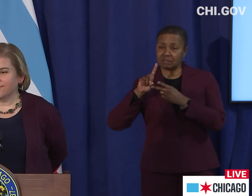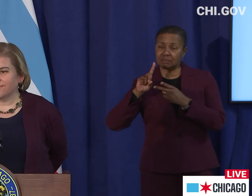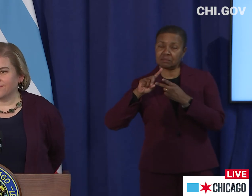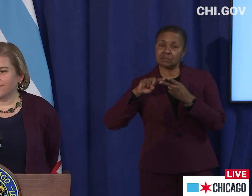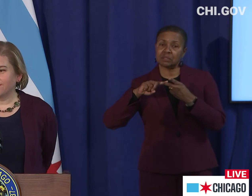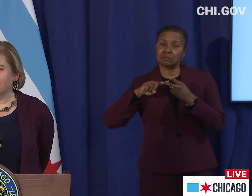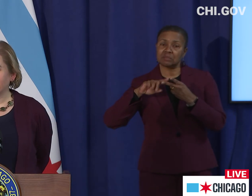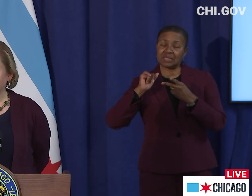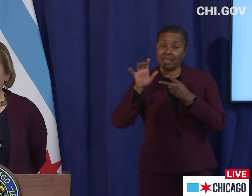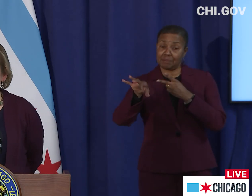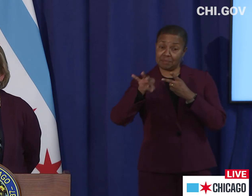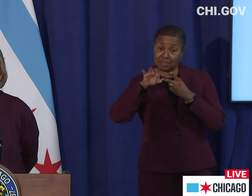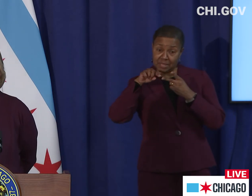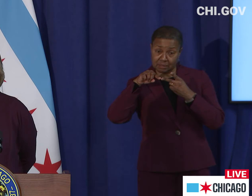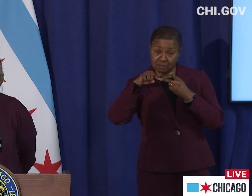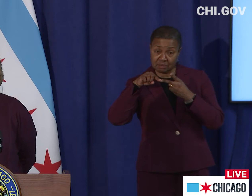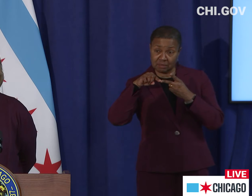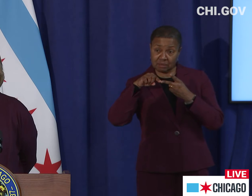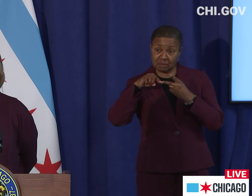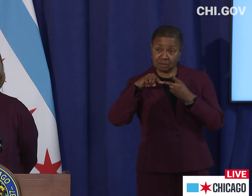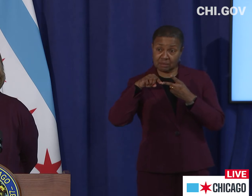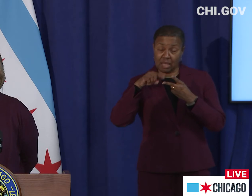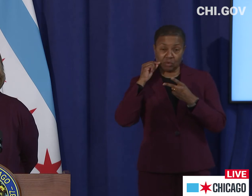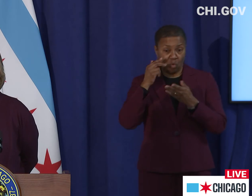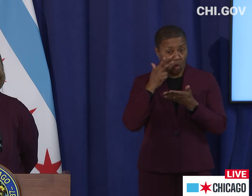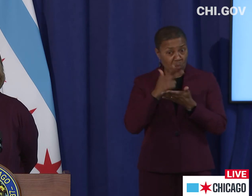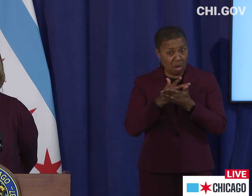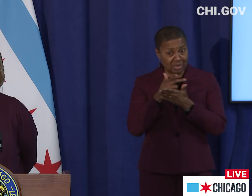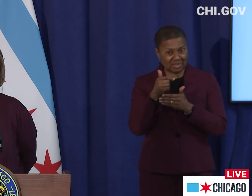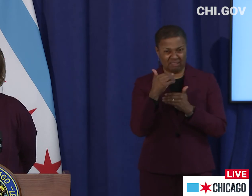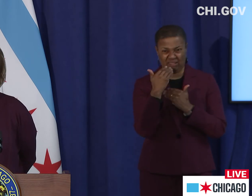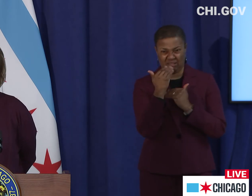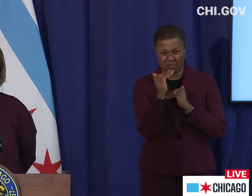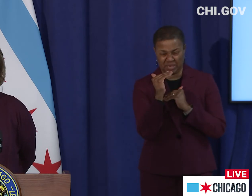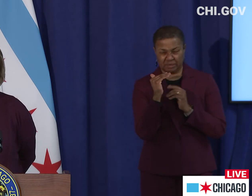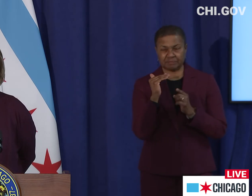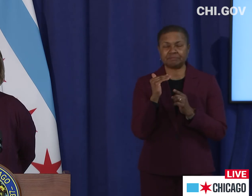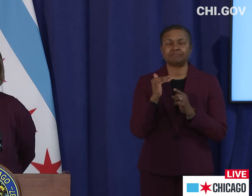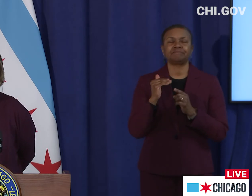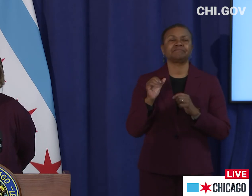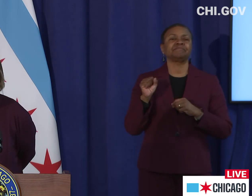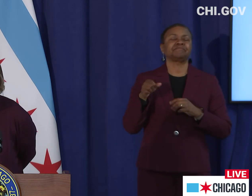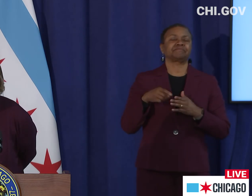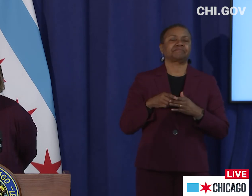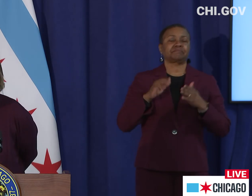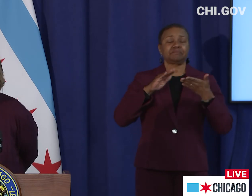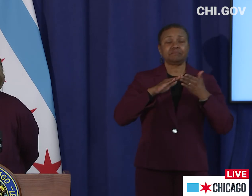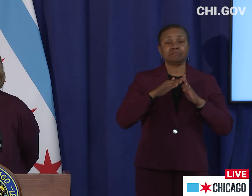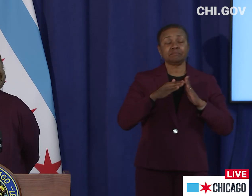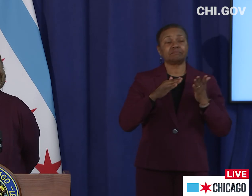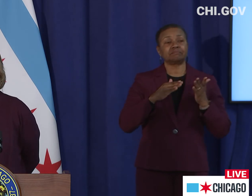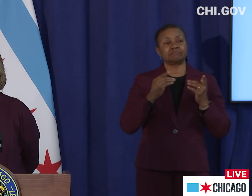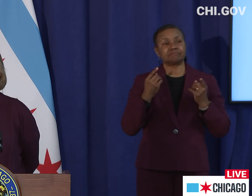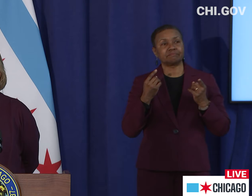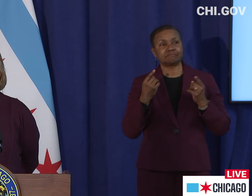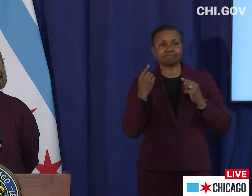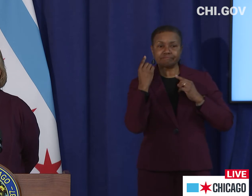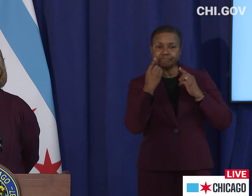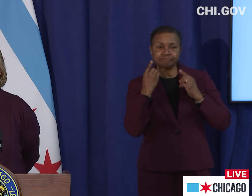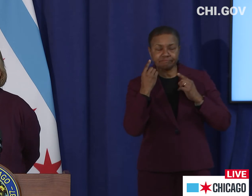city pick that venue? Although parking is limited there. Yeah. So the city has looked